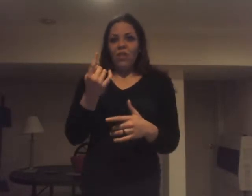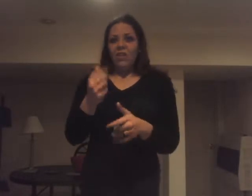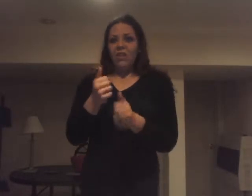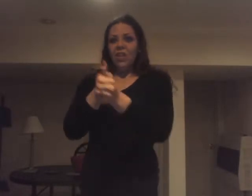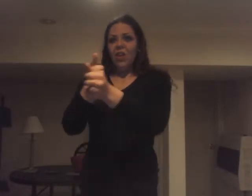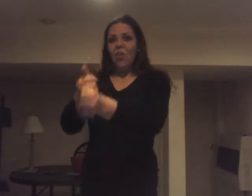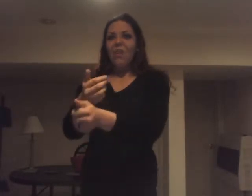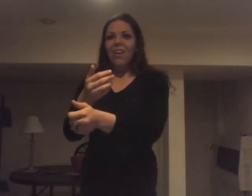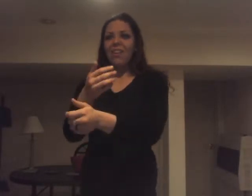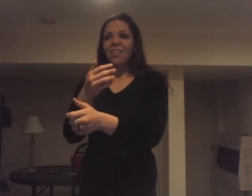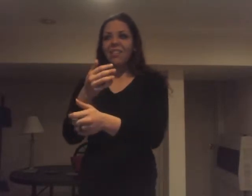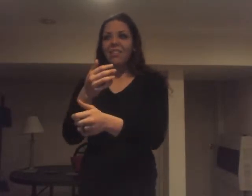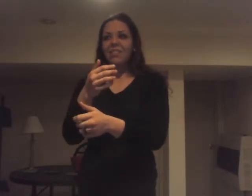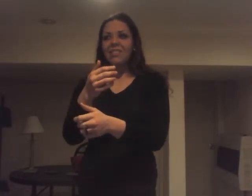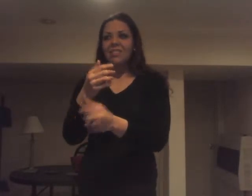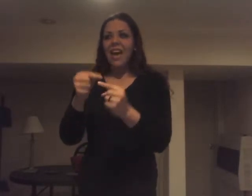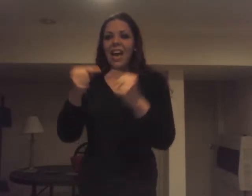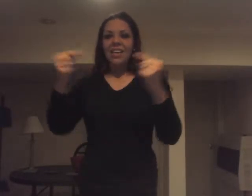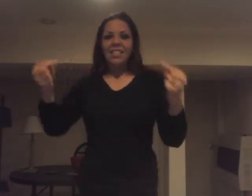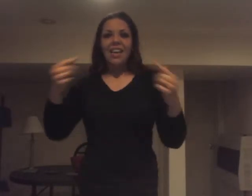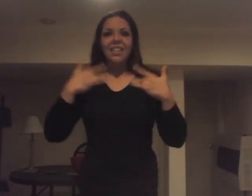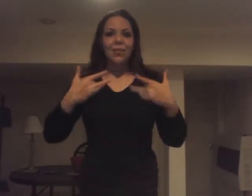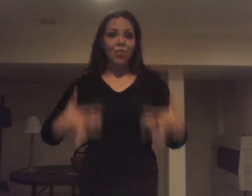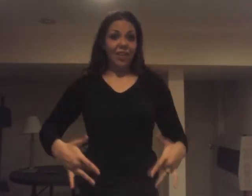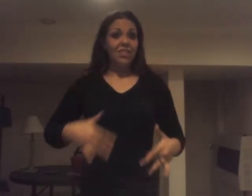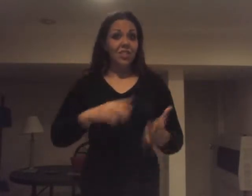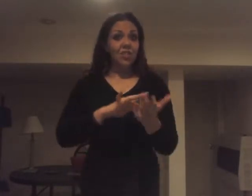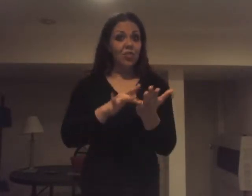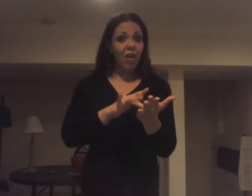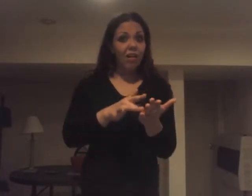like Prozac, the rates of depression seem to be soaring, again,